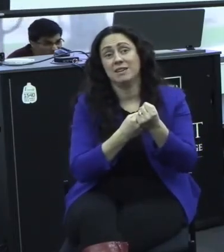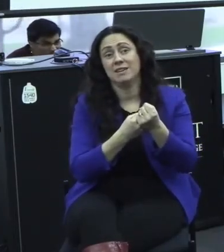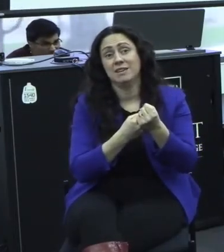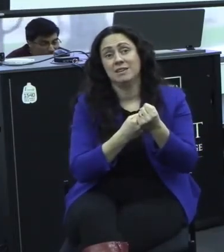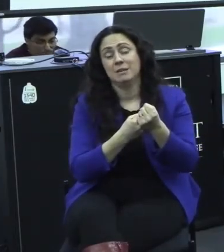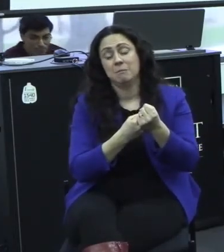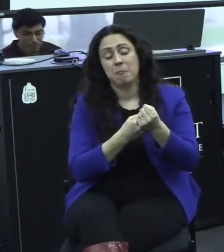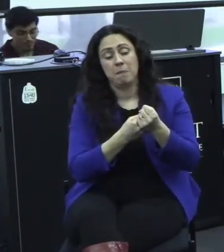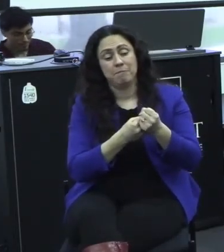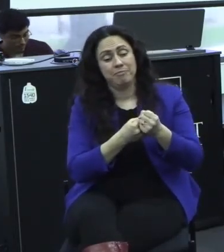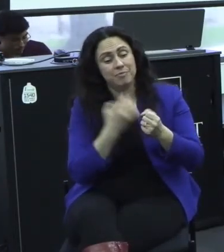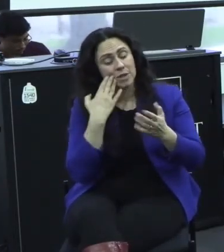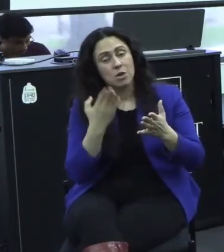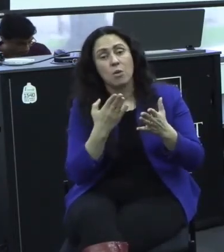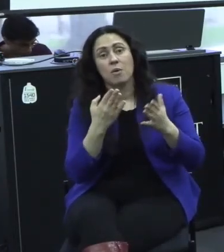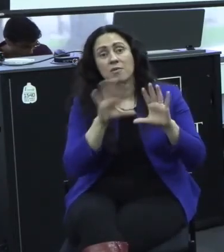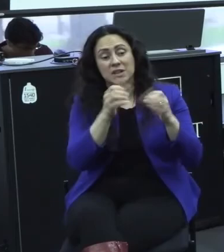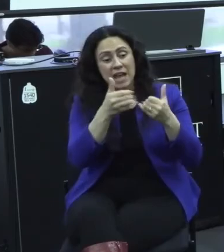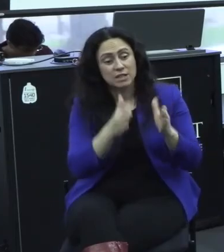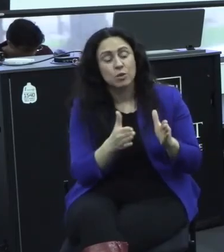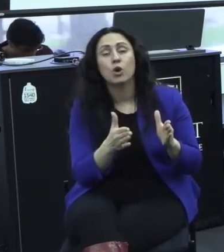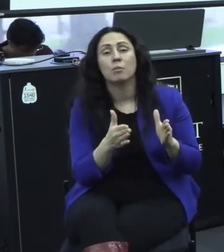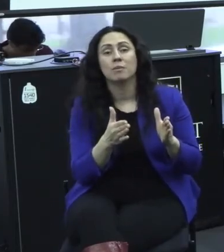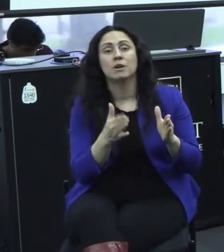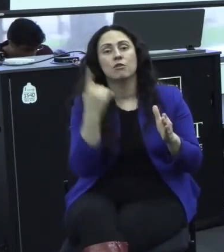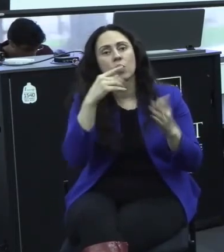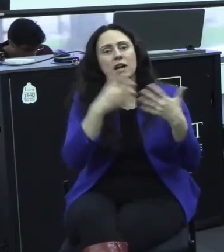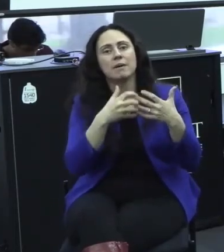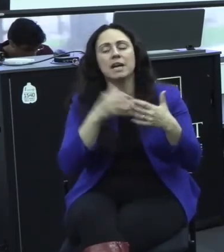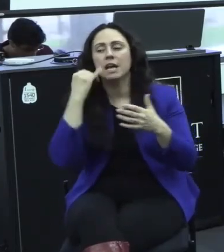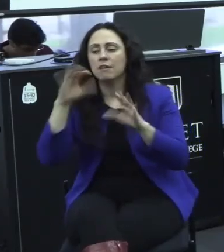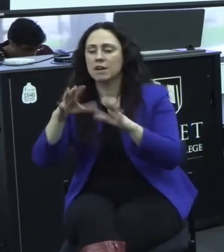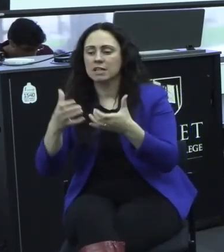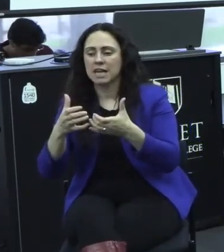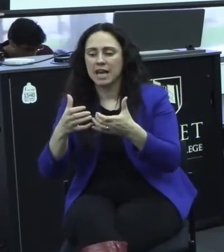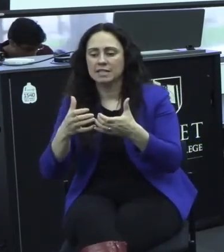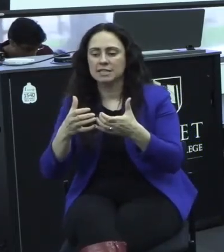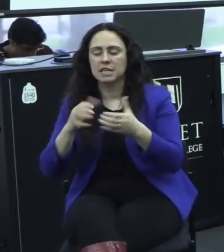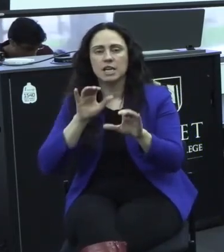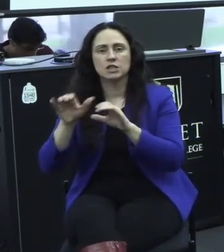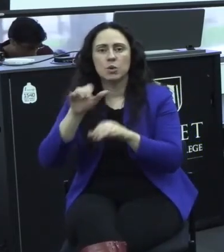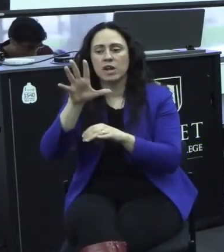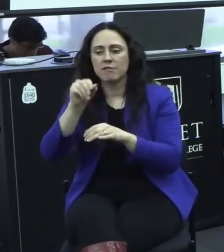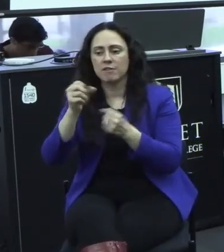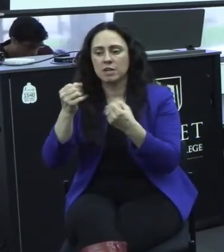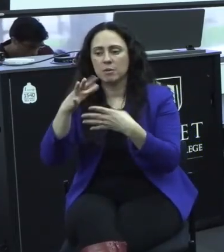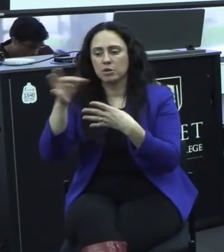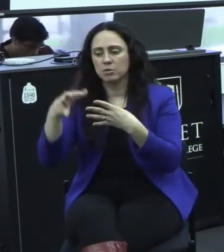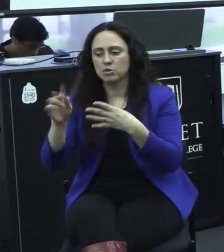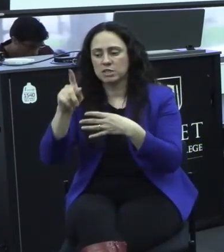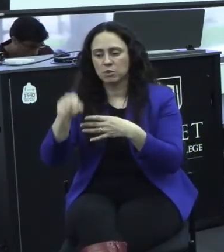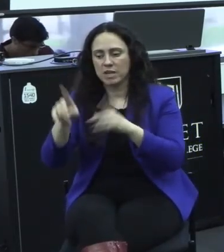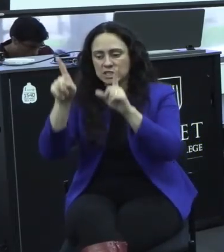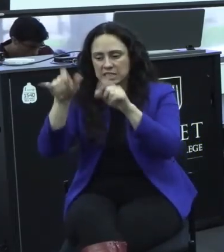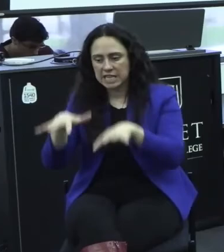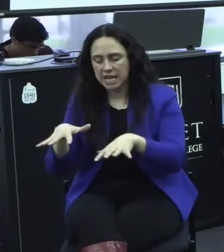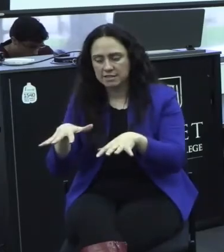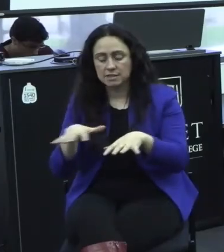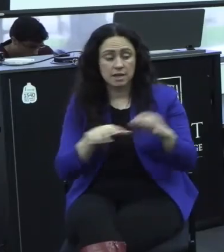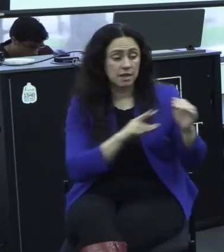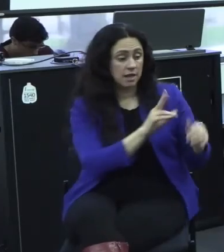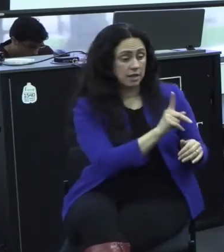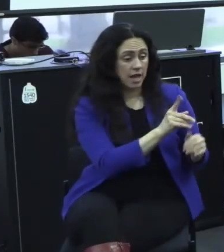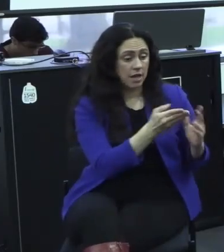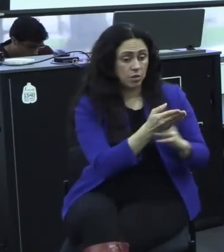when it comes to an accommodation. So for example, if a class is taking a 50 multiple choice question test, in K through 12,